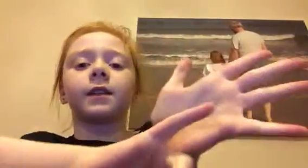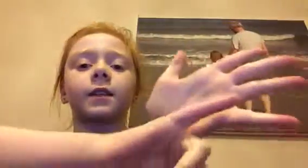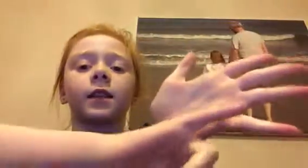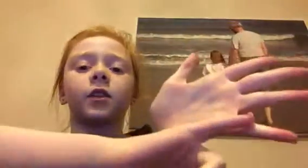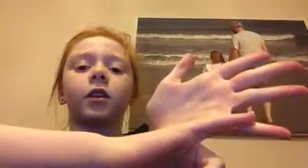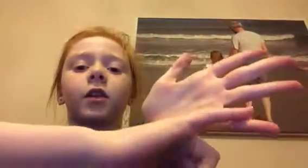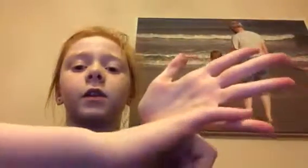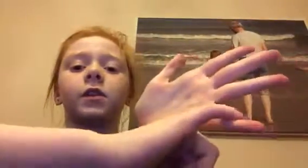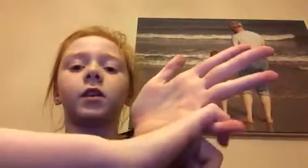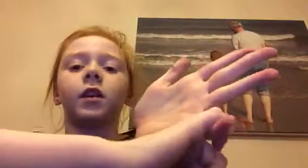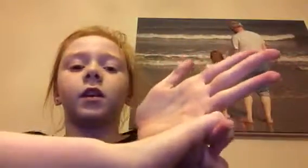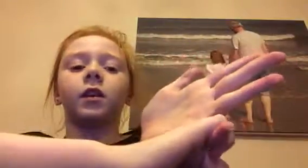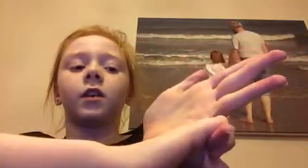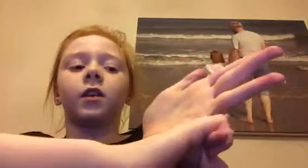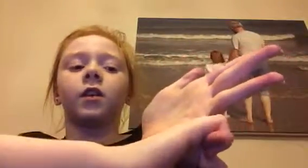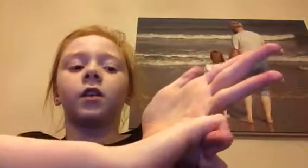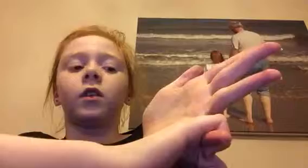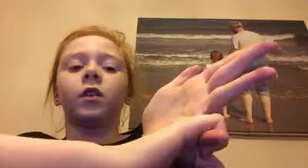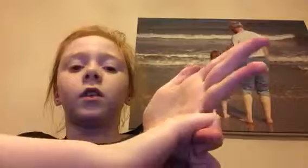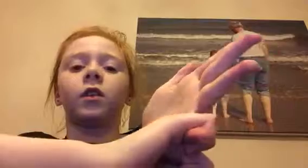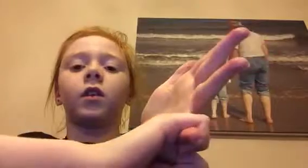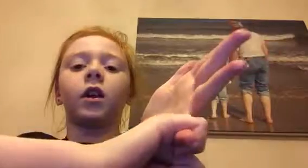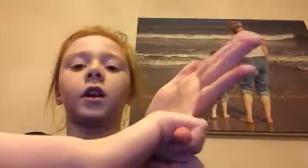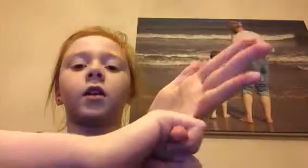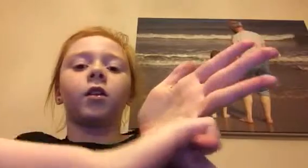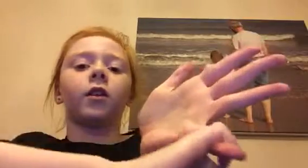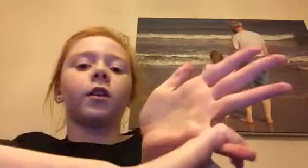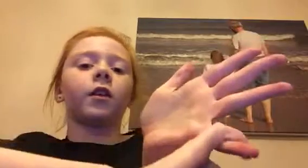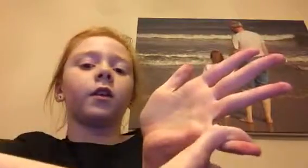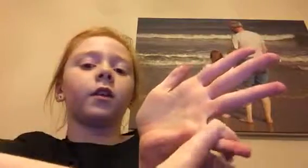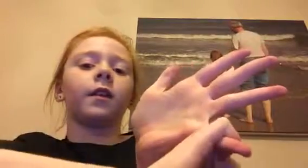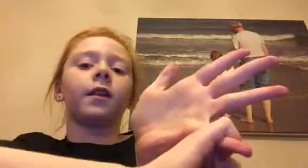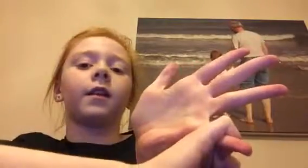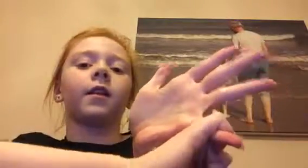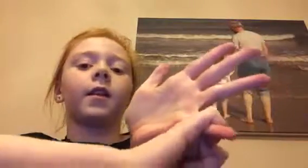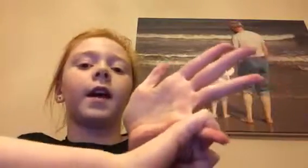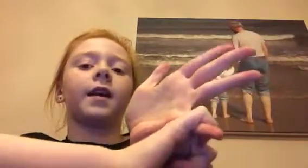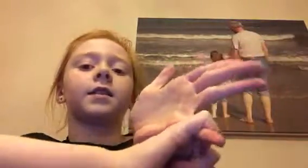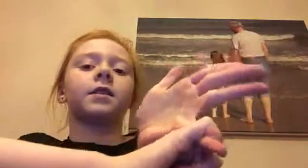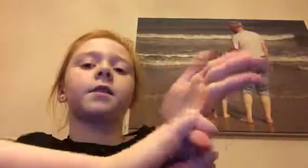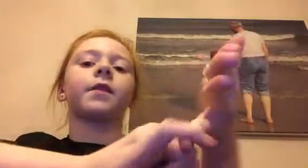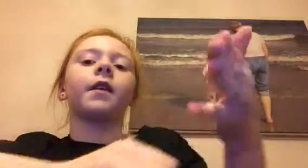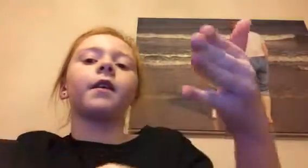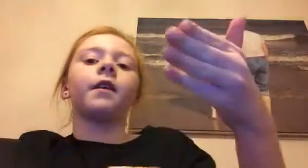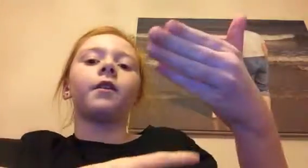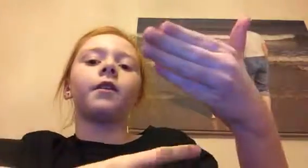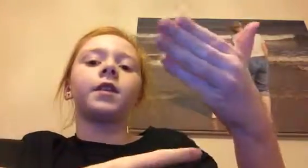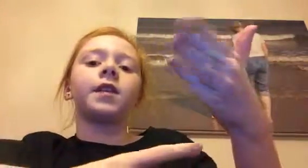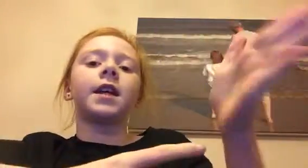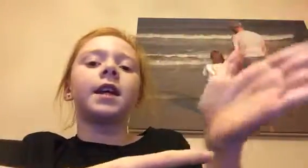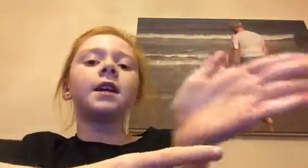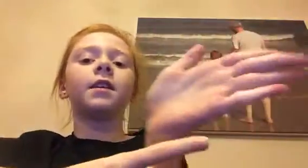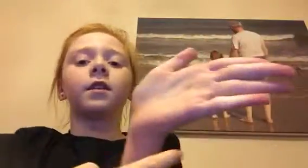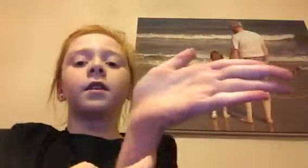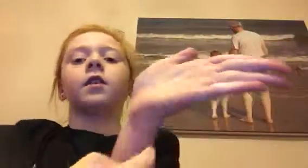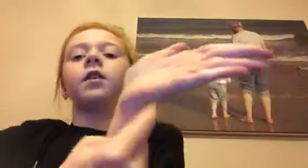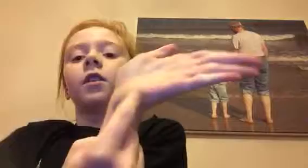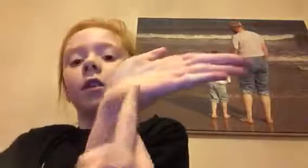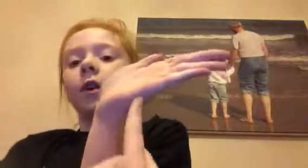and you're going to hook it on s for t you're